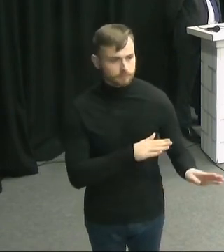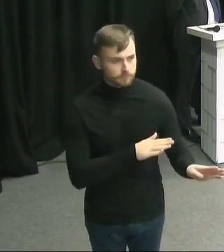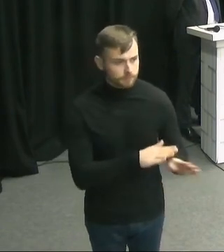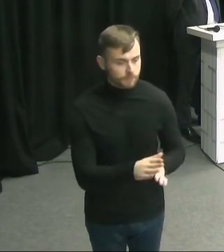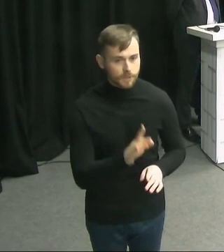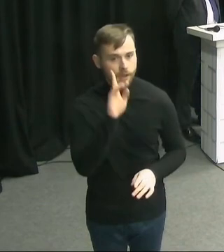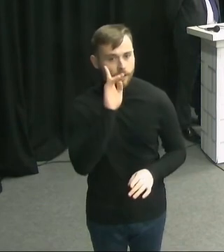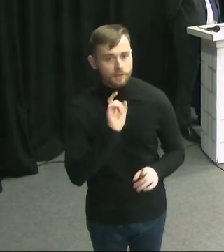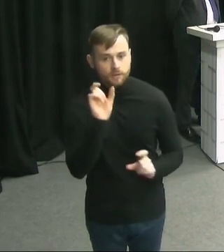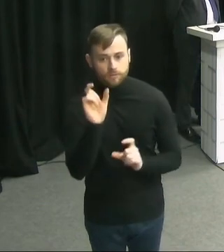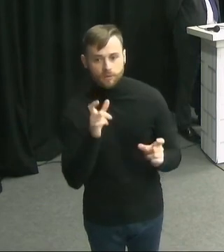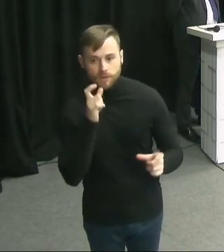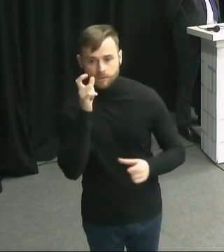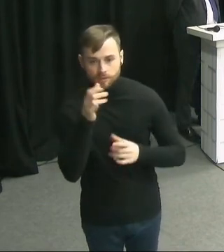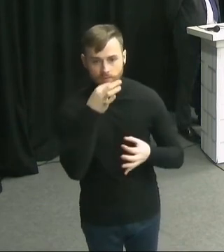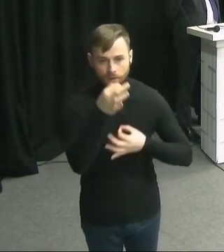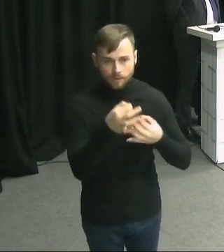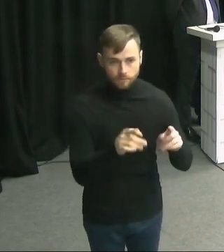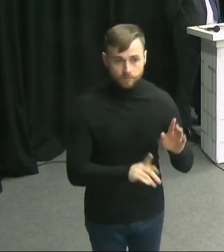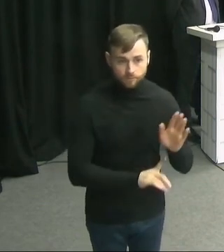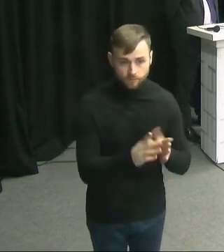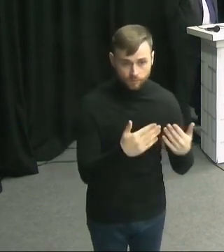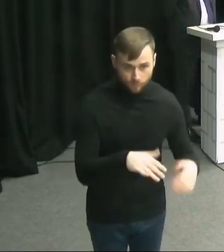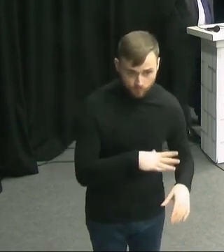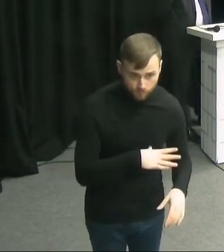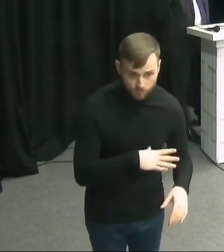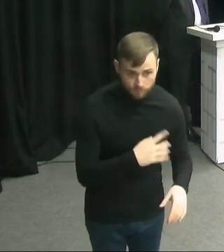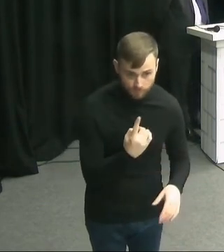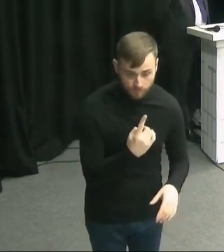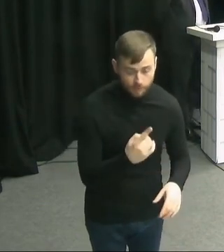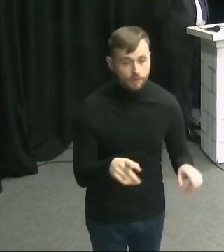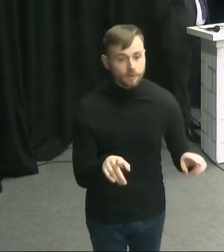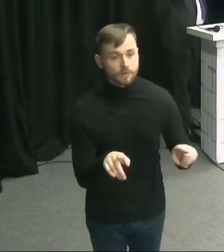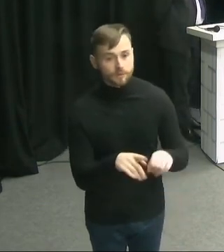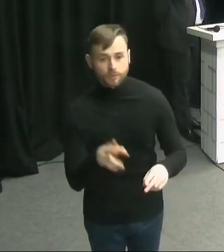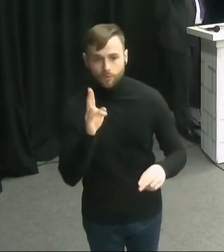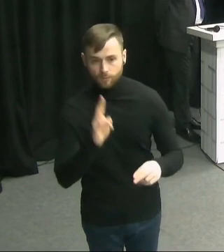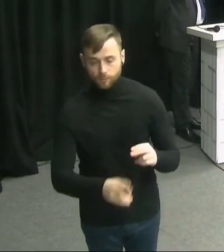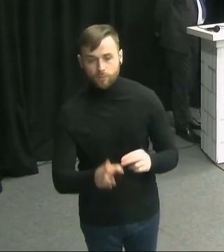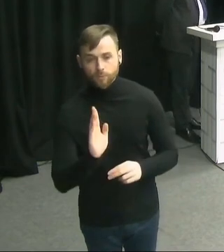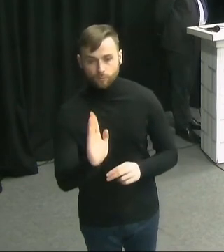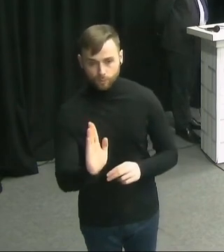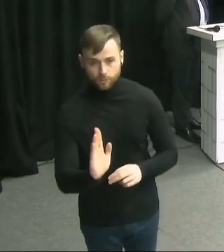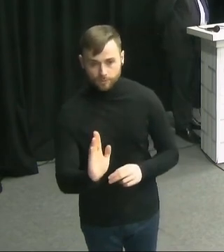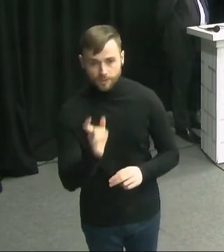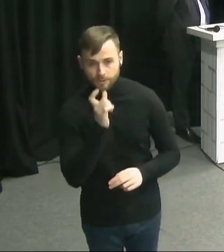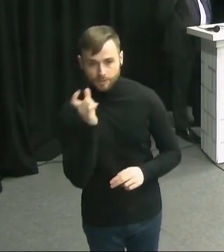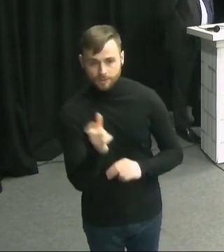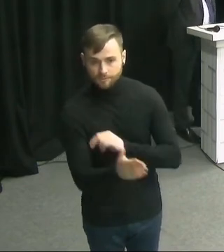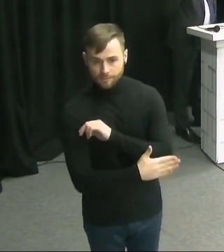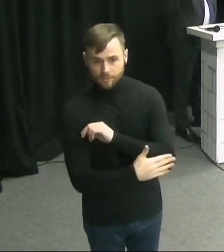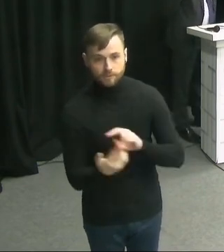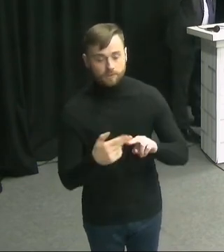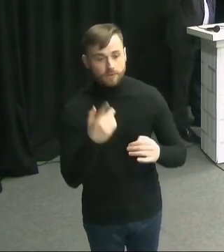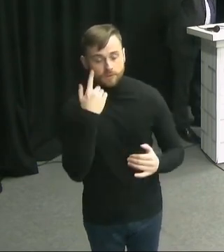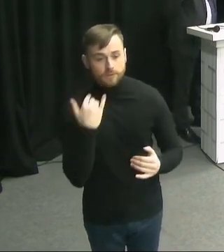discussion. Everybody has had time to express their opinion. Everybody has had an opportunity to start